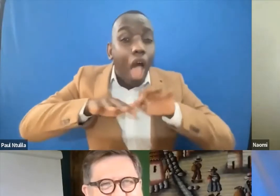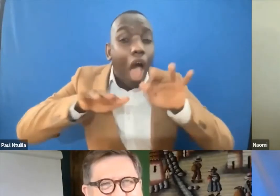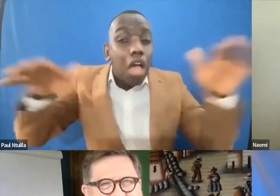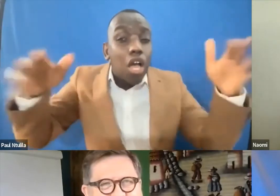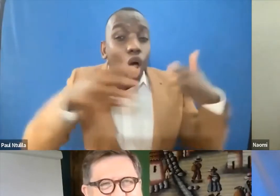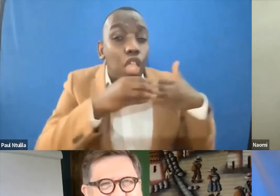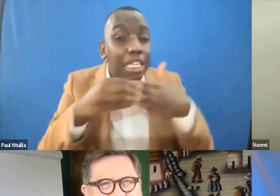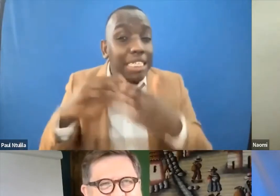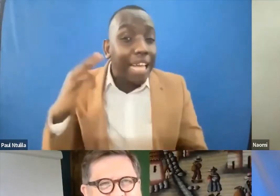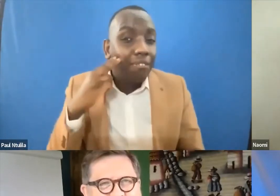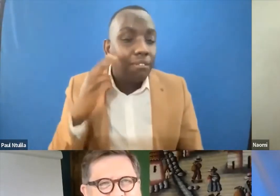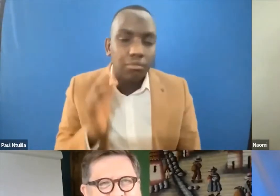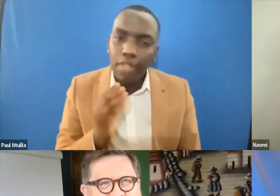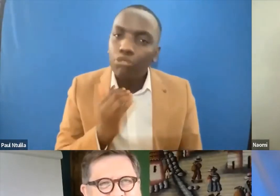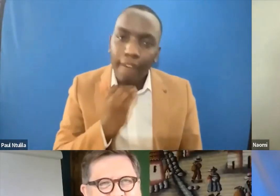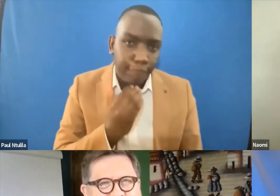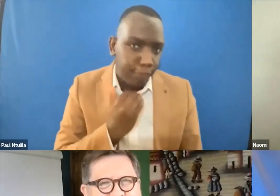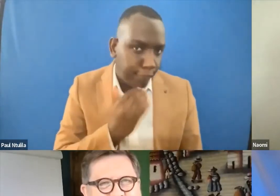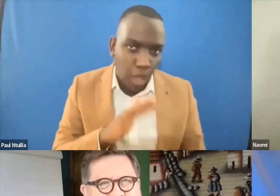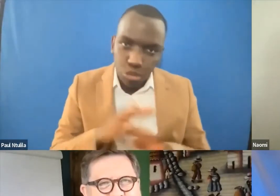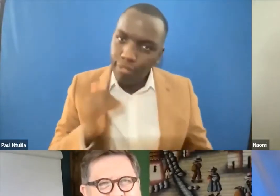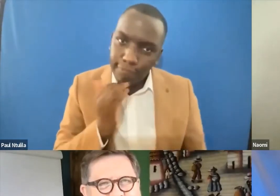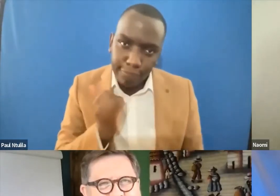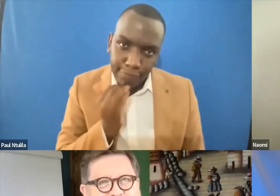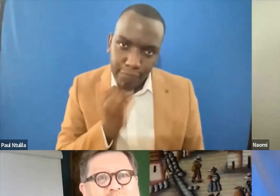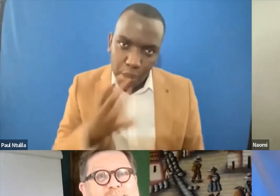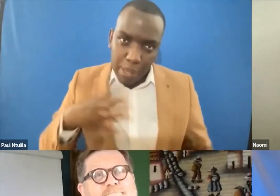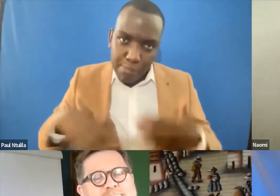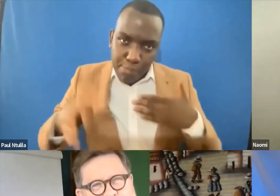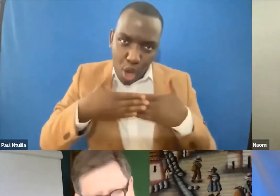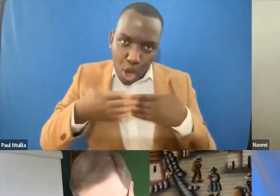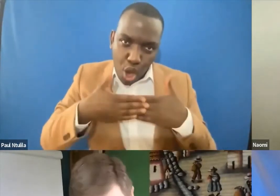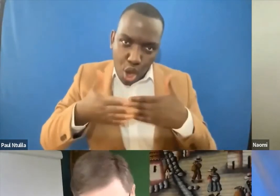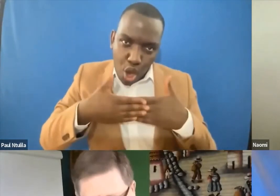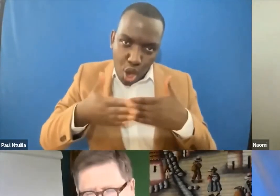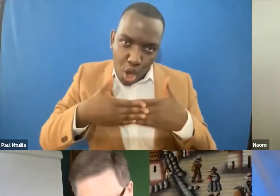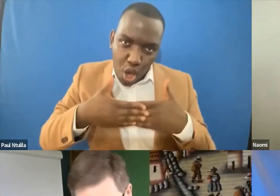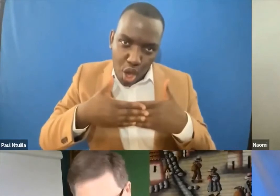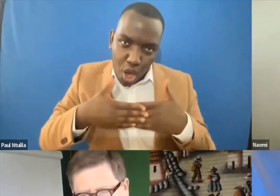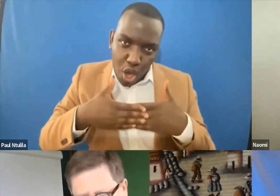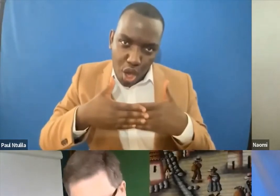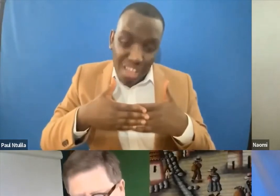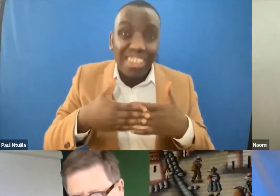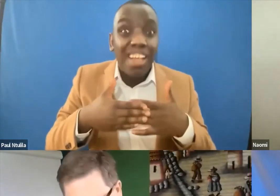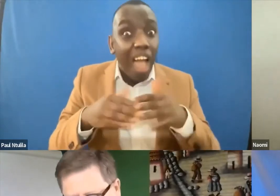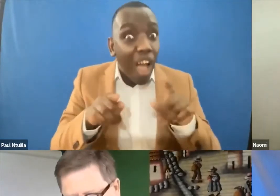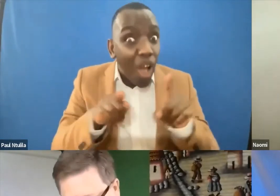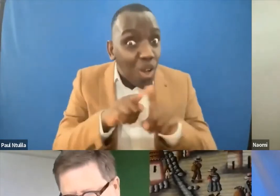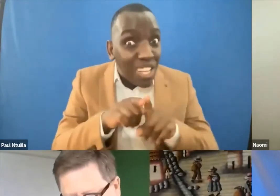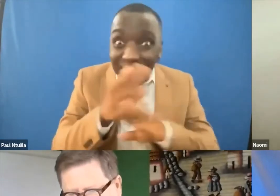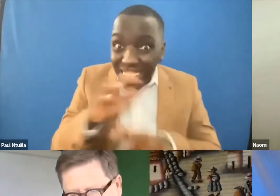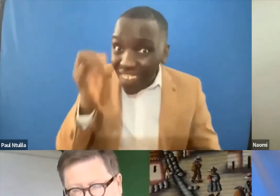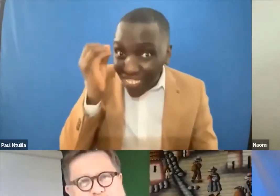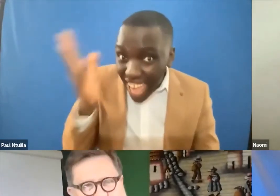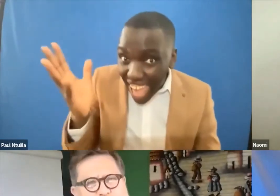one about leaders within the UK. I don't think we have enough deaf leaders in the UK. I definitely think we need